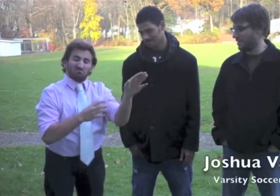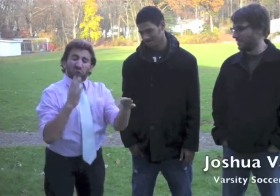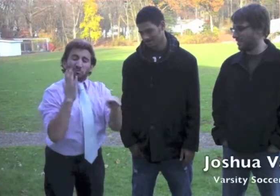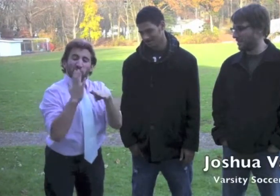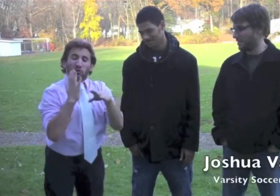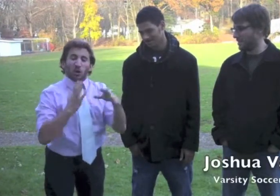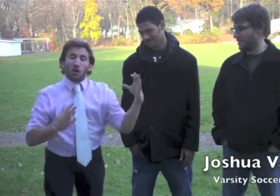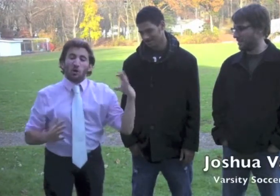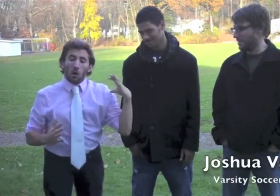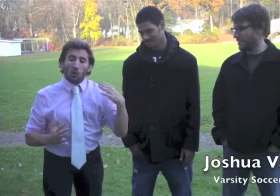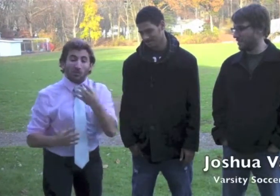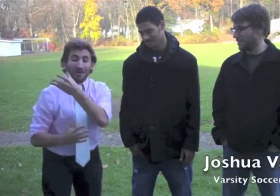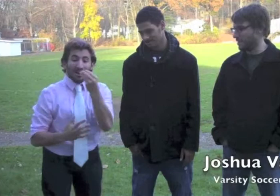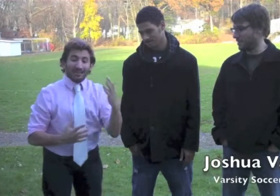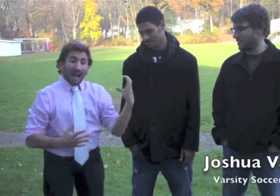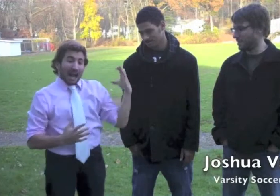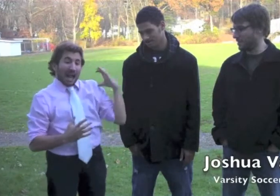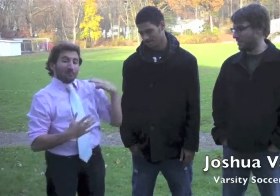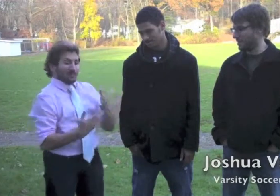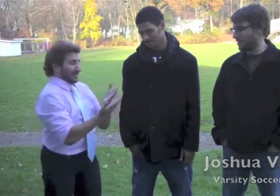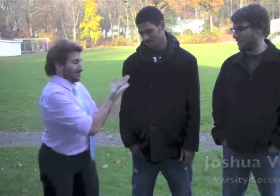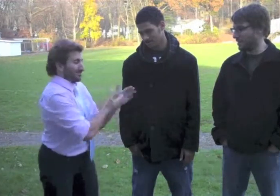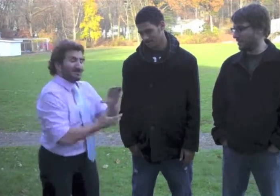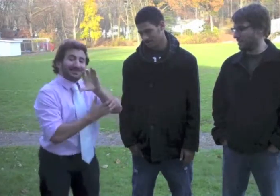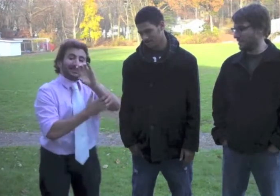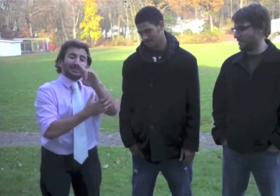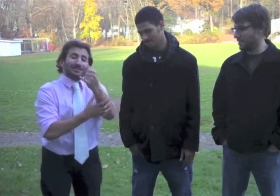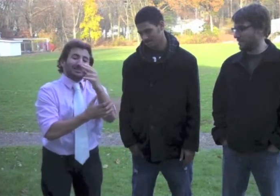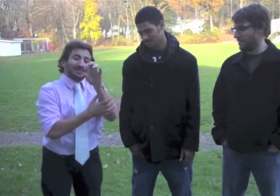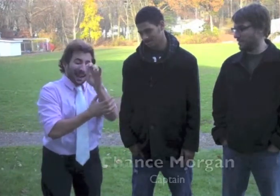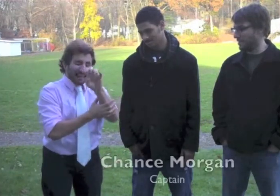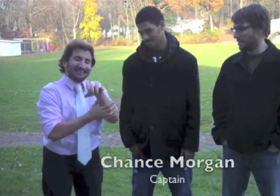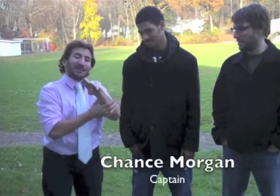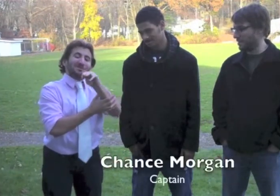our varsity soccer coach, and also Chance Morgan, our captain.